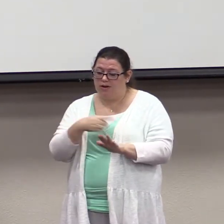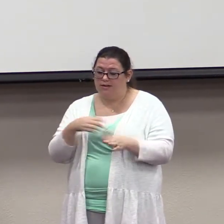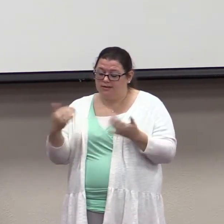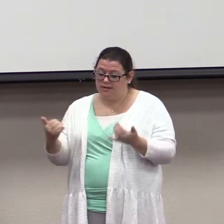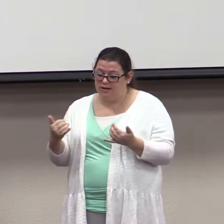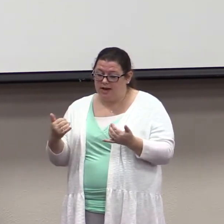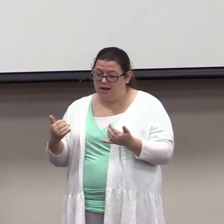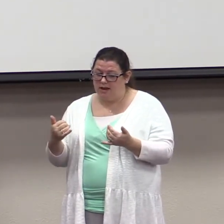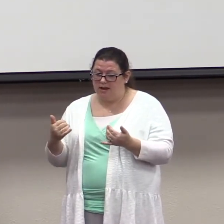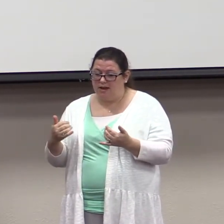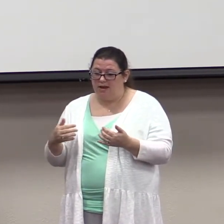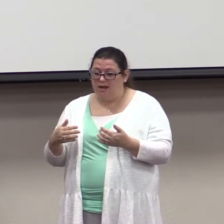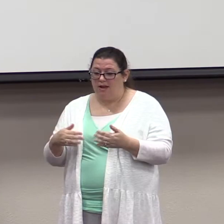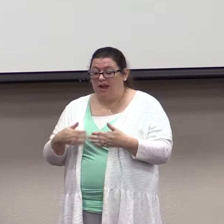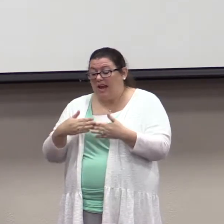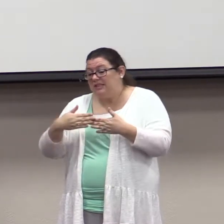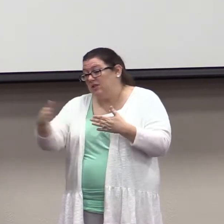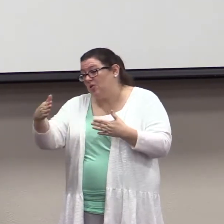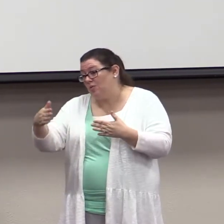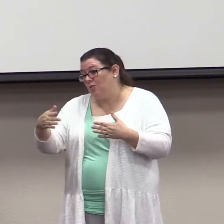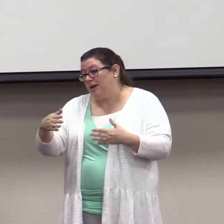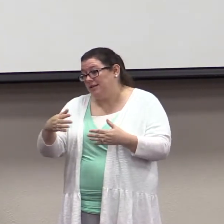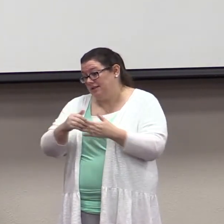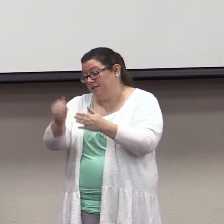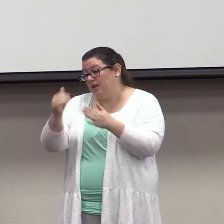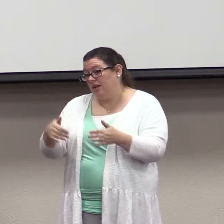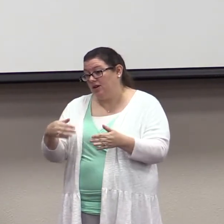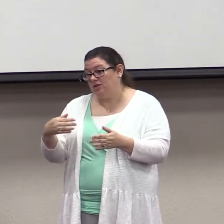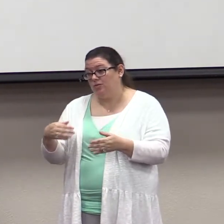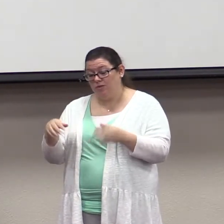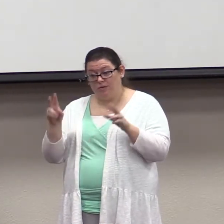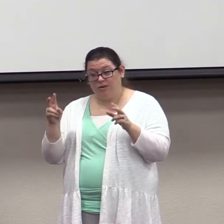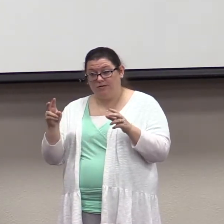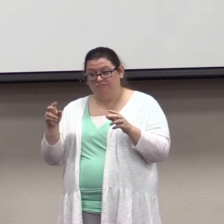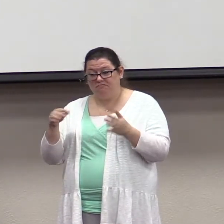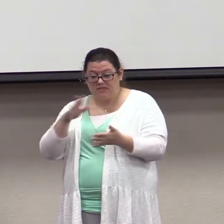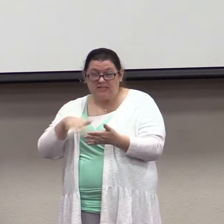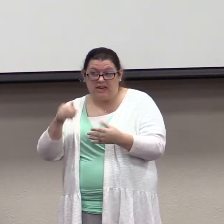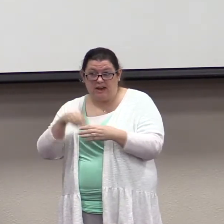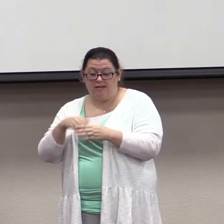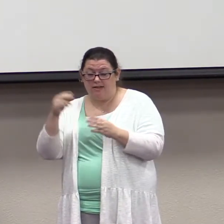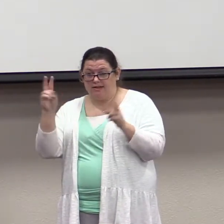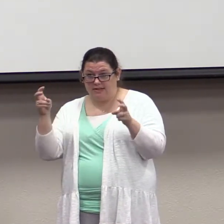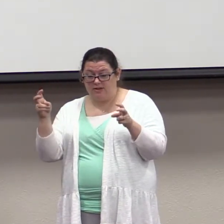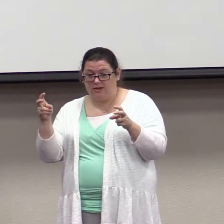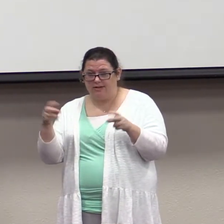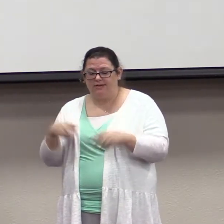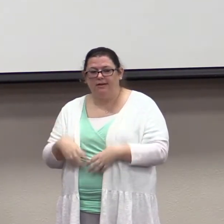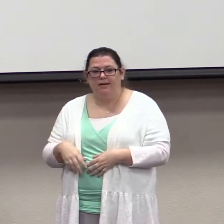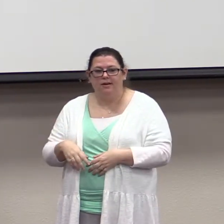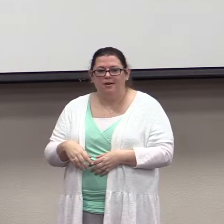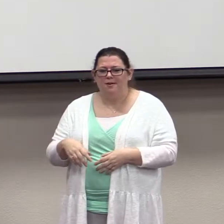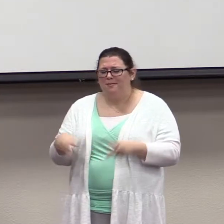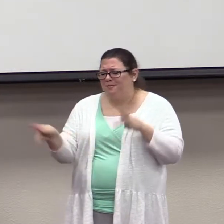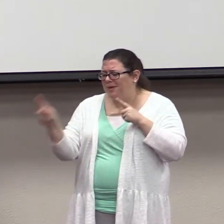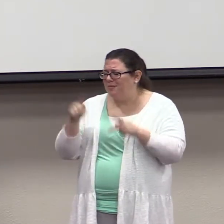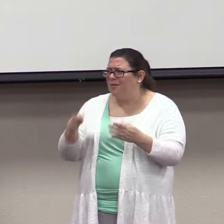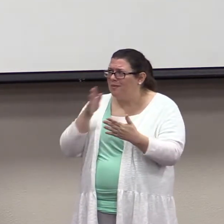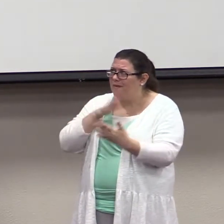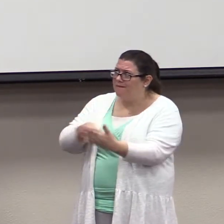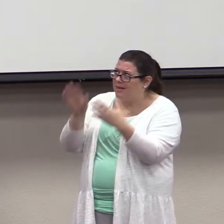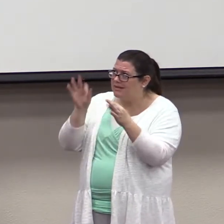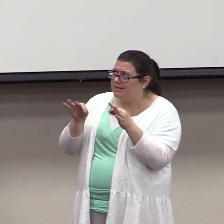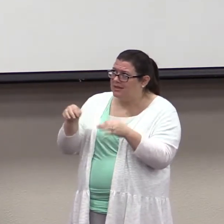this series are going to be showing us, everybody will be facing this decision countless times in their lives. And their character